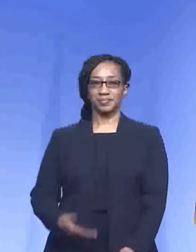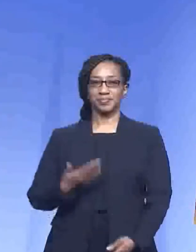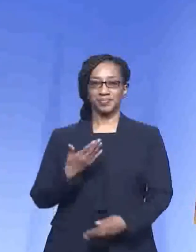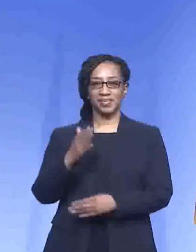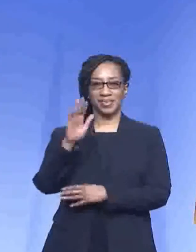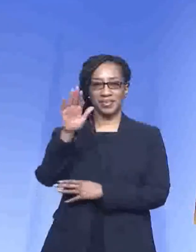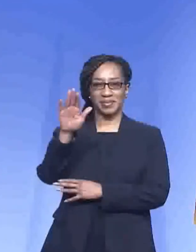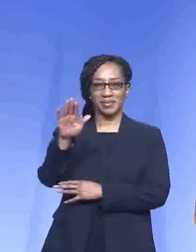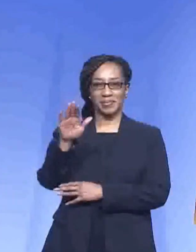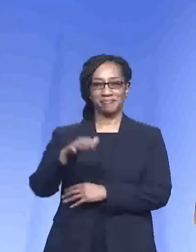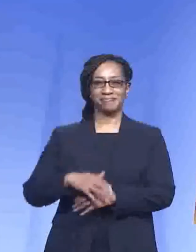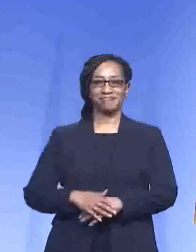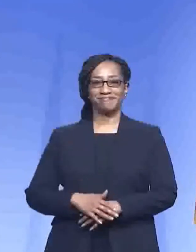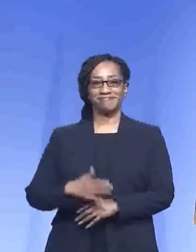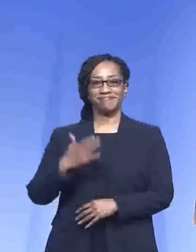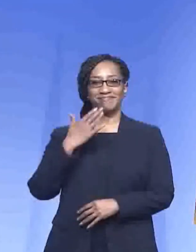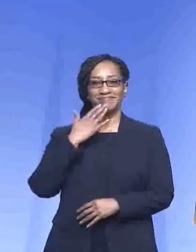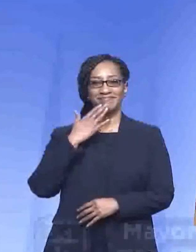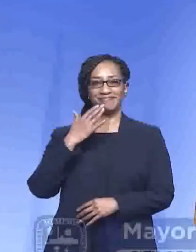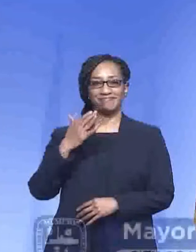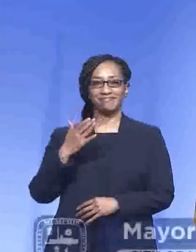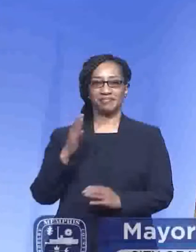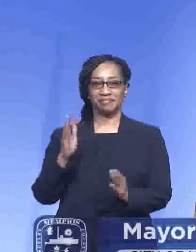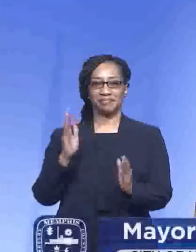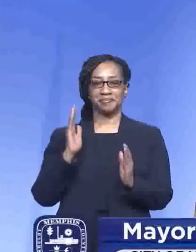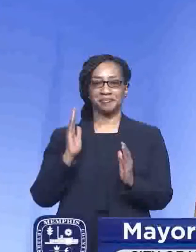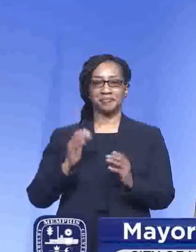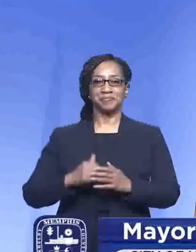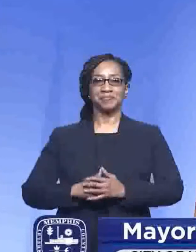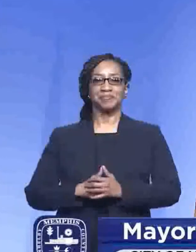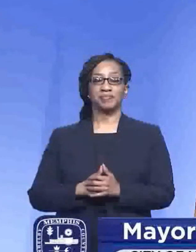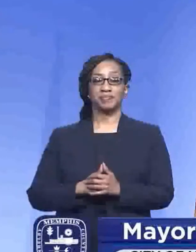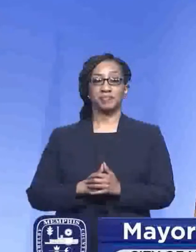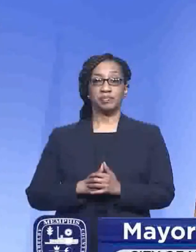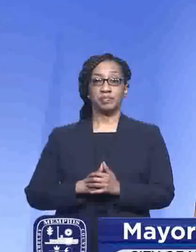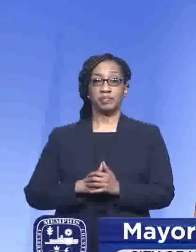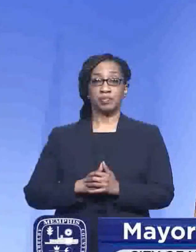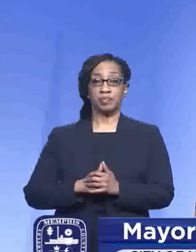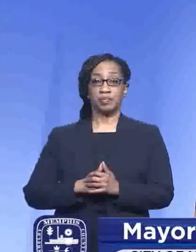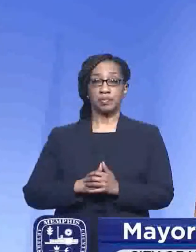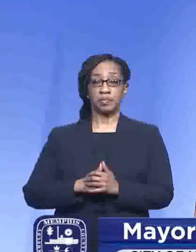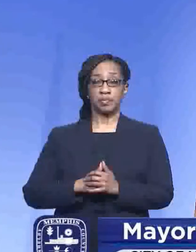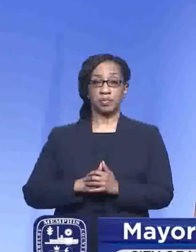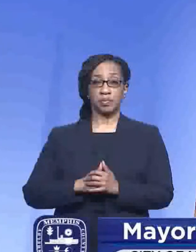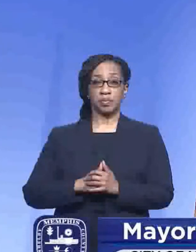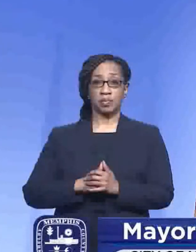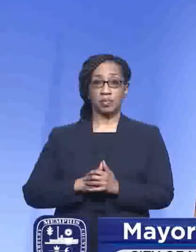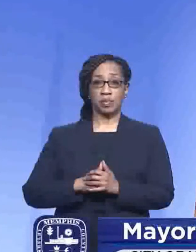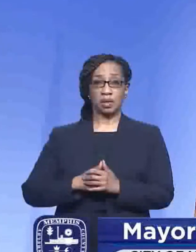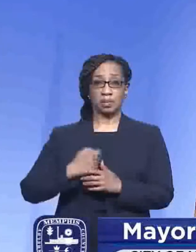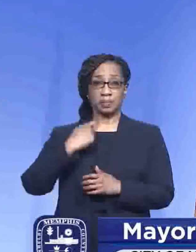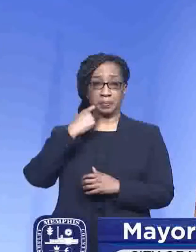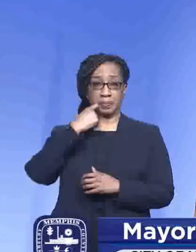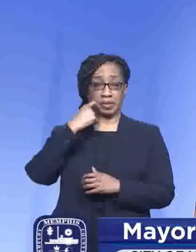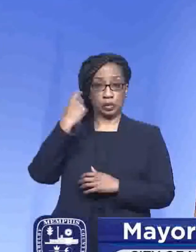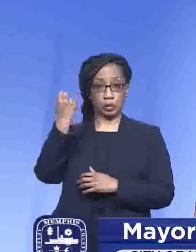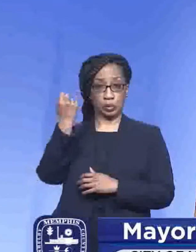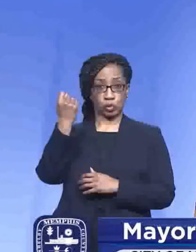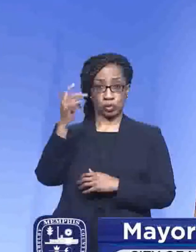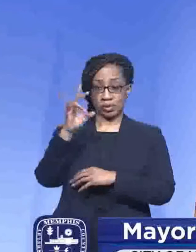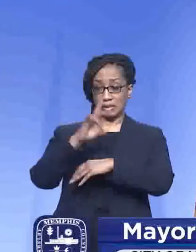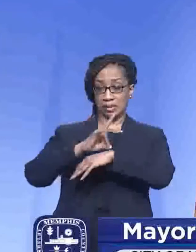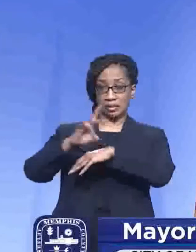Afternoon, and thank you for joining us. At 7 a.m. this past Tuesday, I received a call